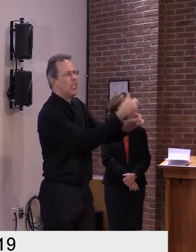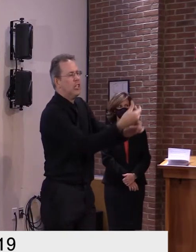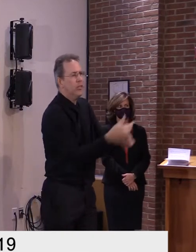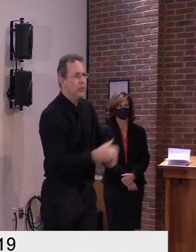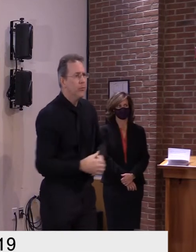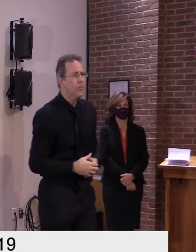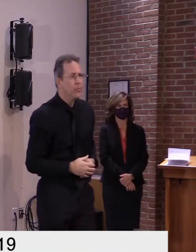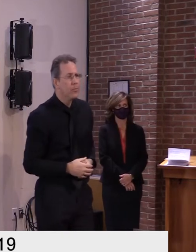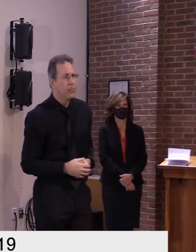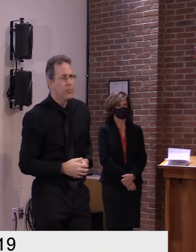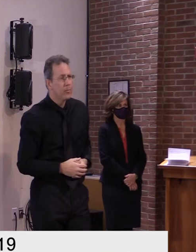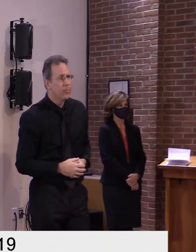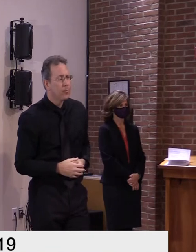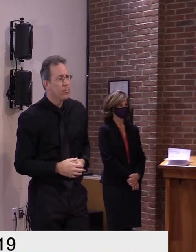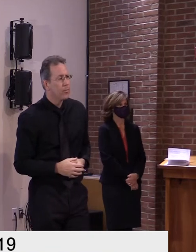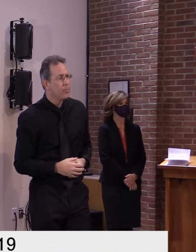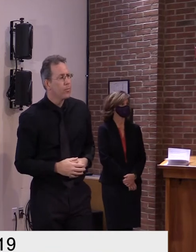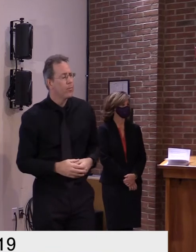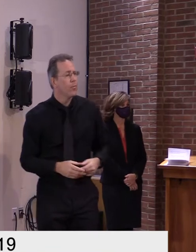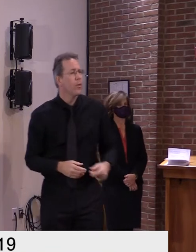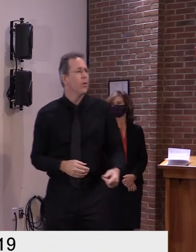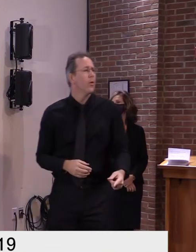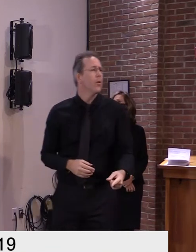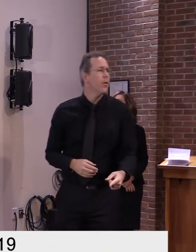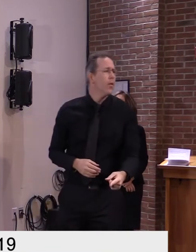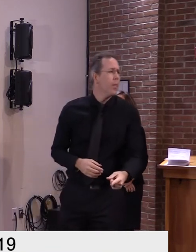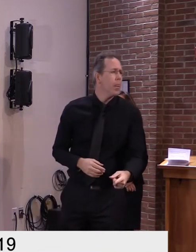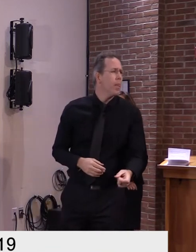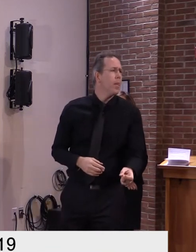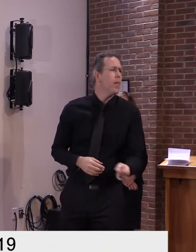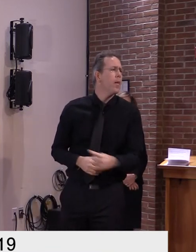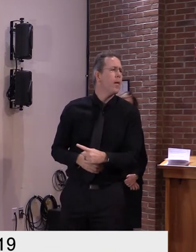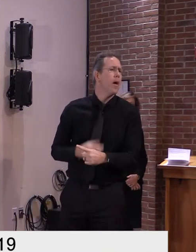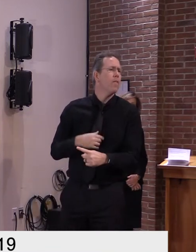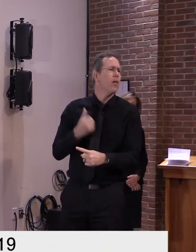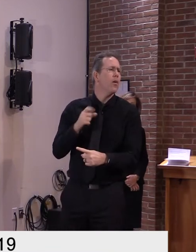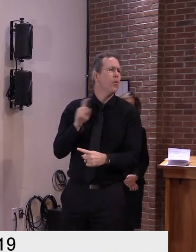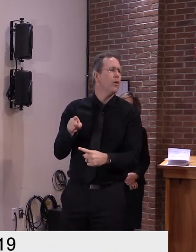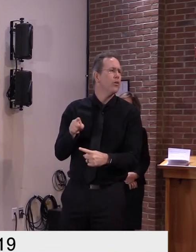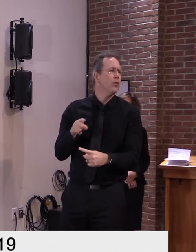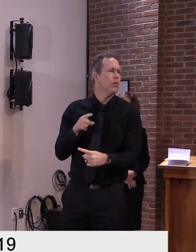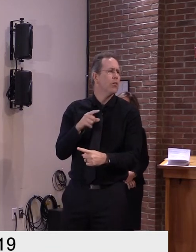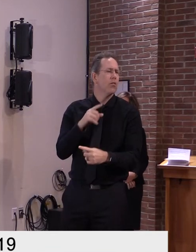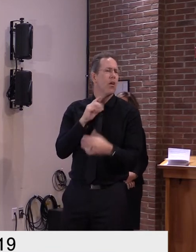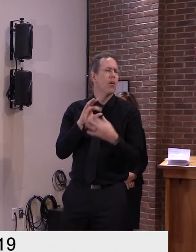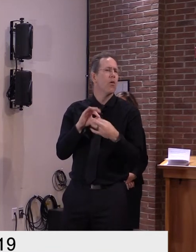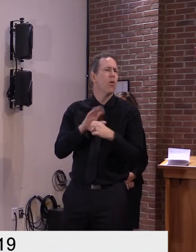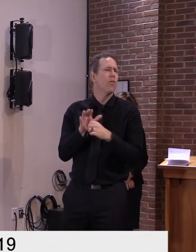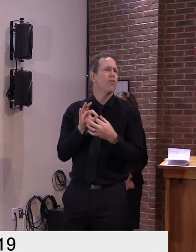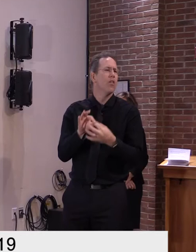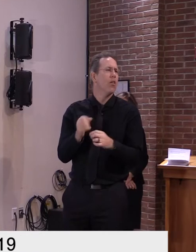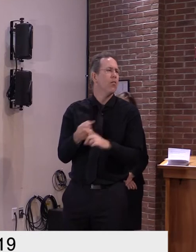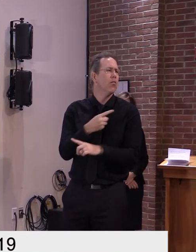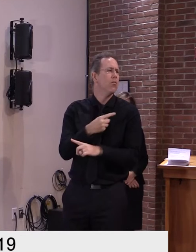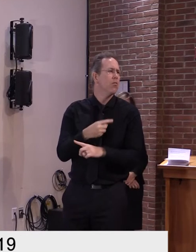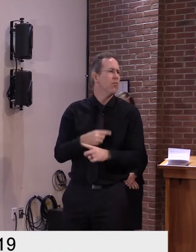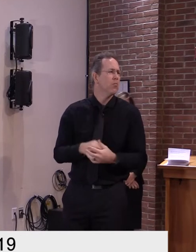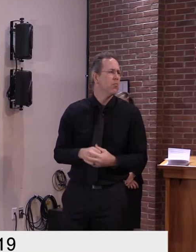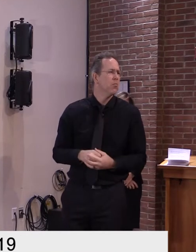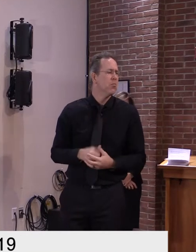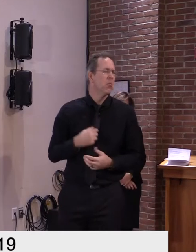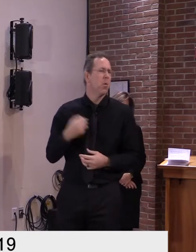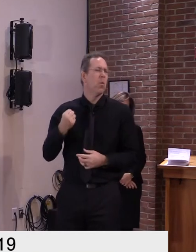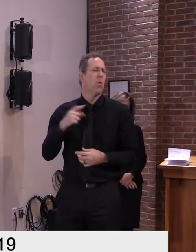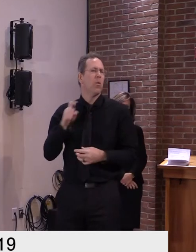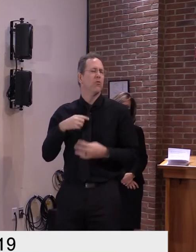Appreciate it. I do have one non-COVID question that can wait till the end if there's time for questions. Okay. Thank you. Aaron